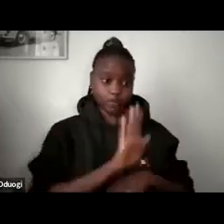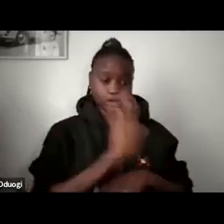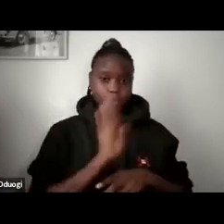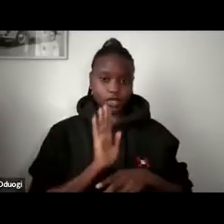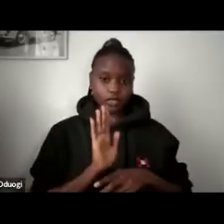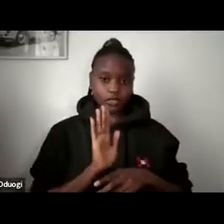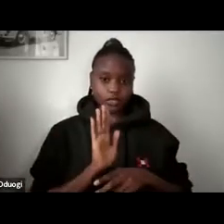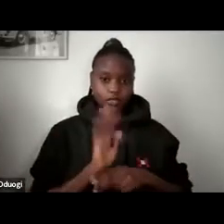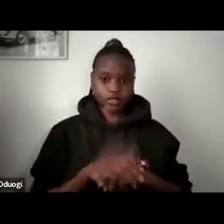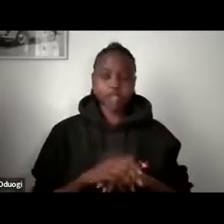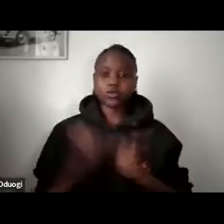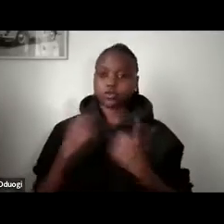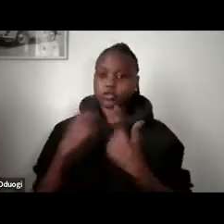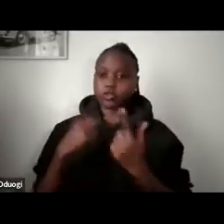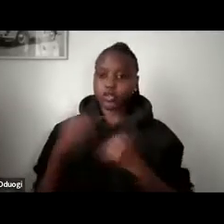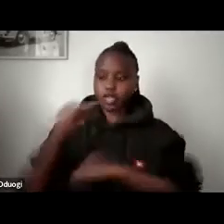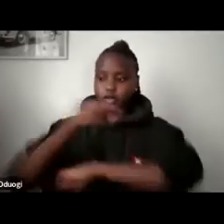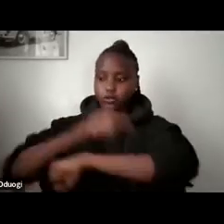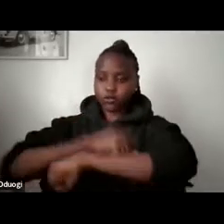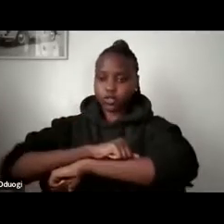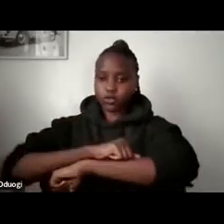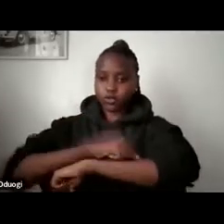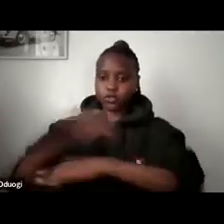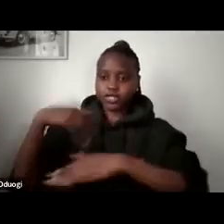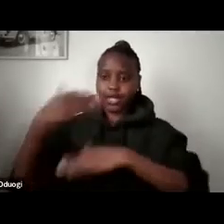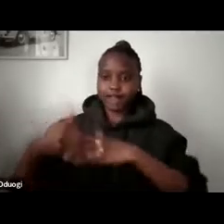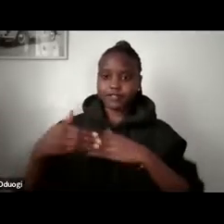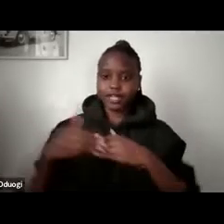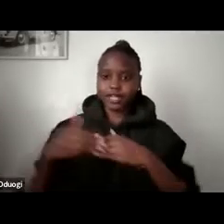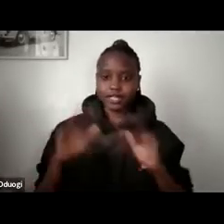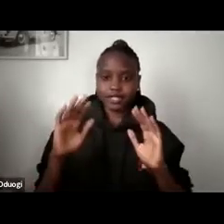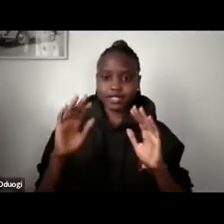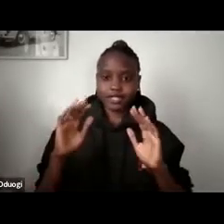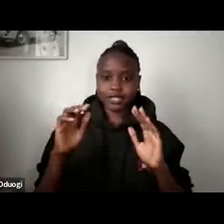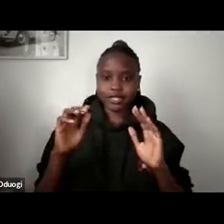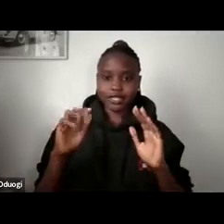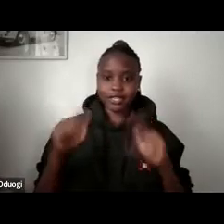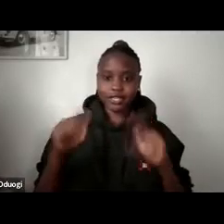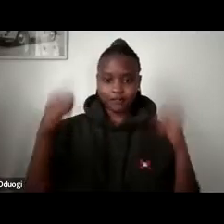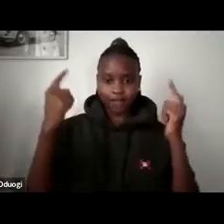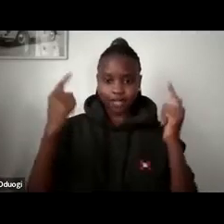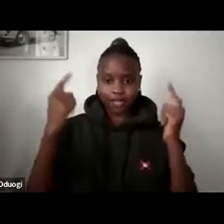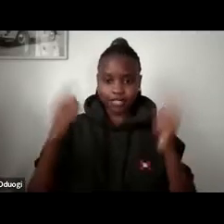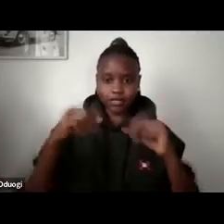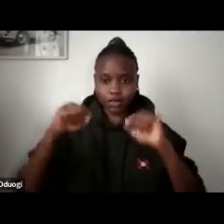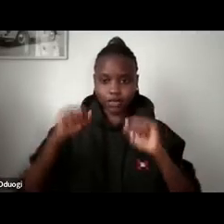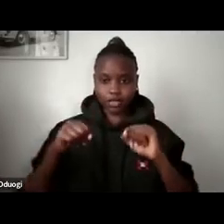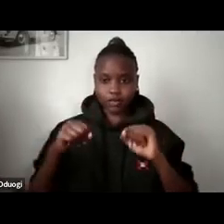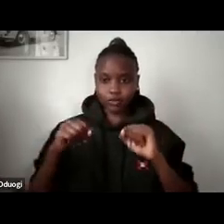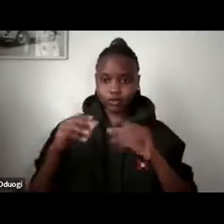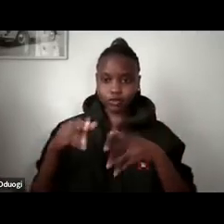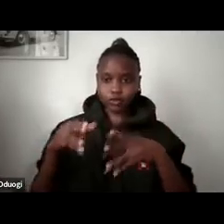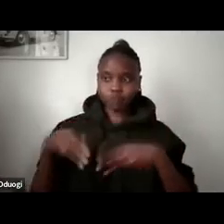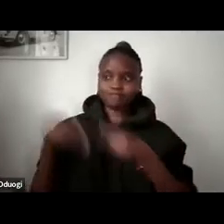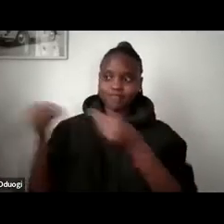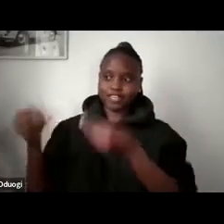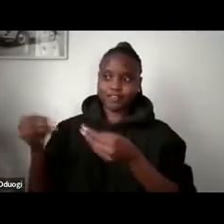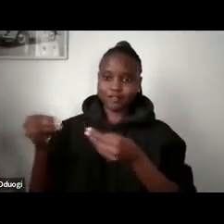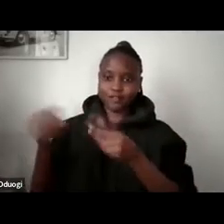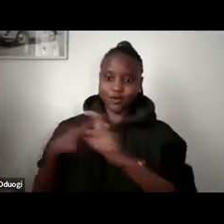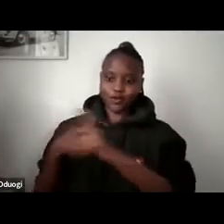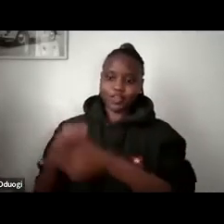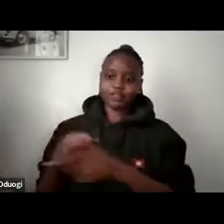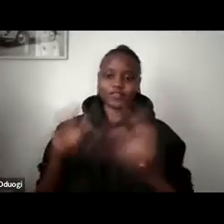reaching out to the schools after this ceremony so that we can be able to receive your gifts.